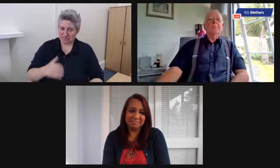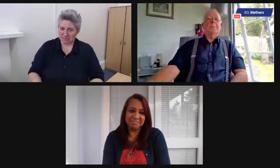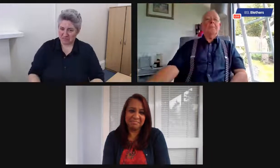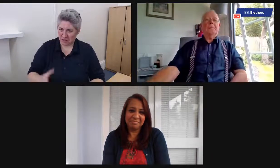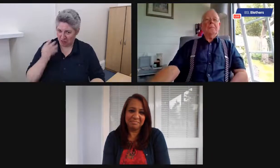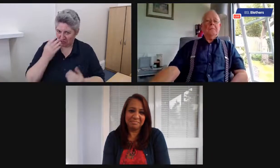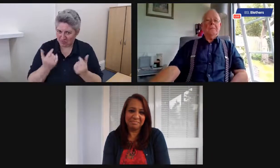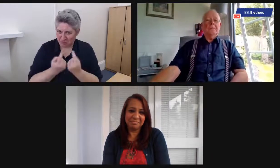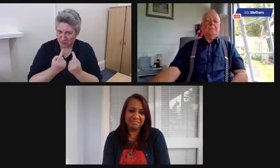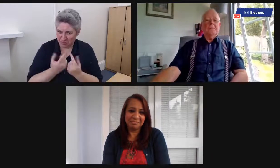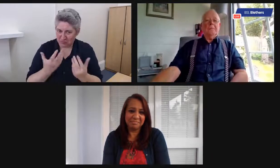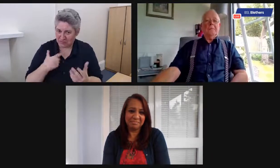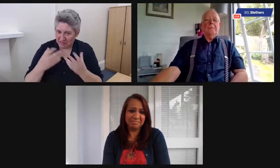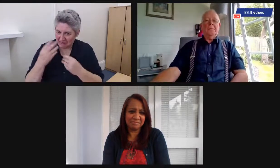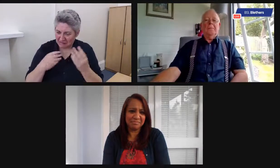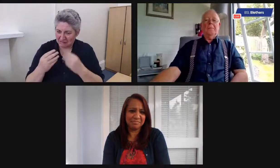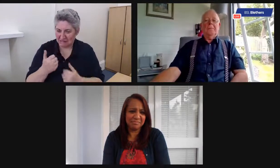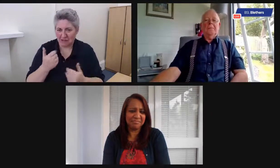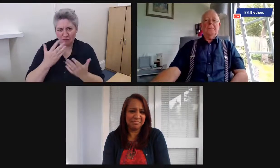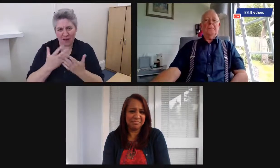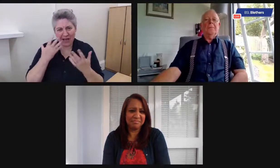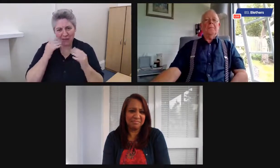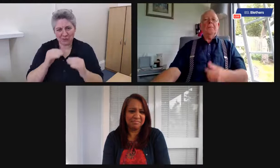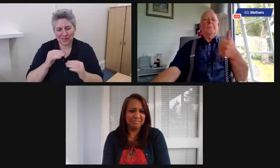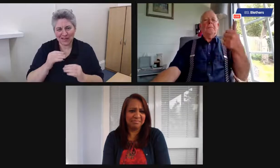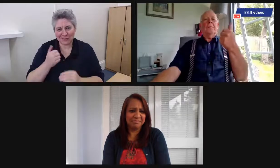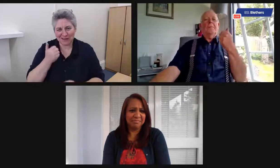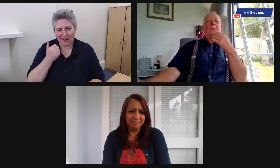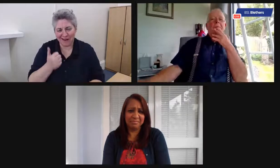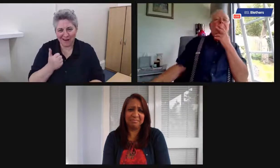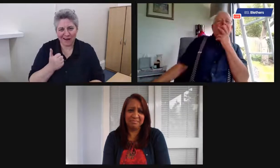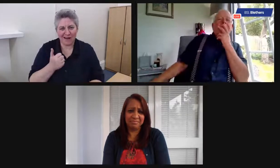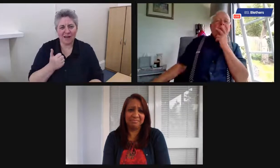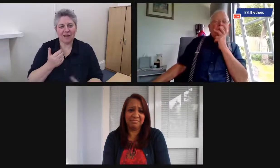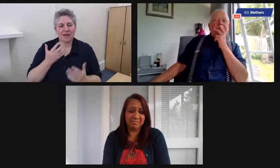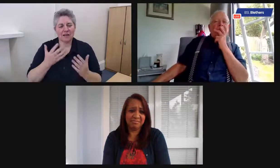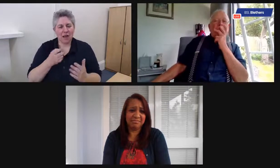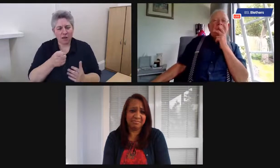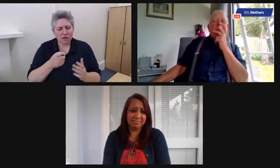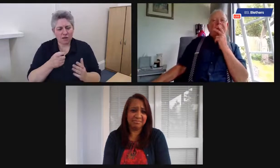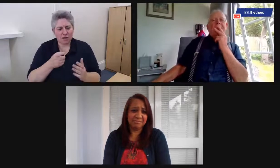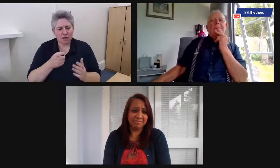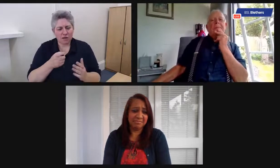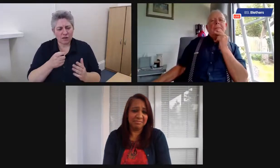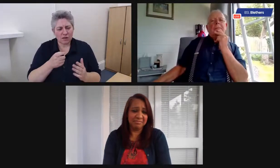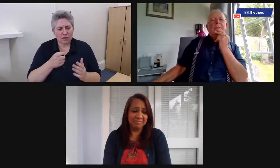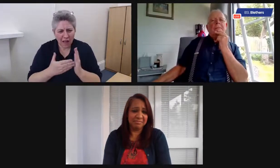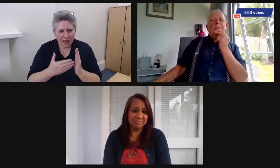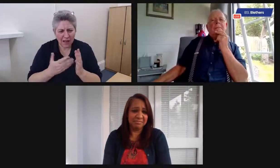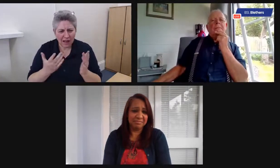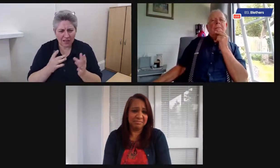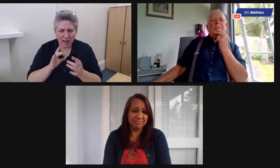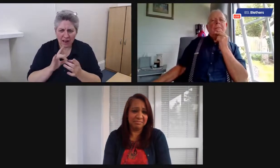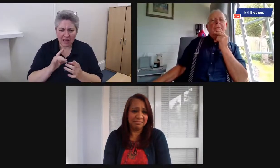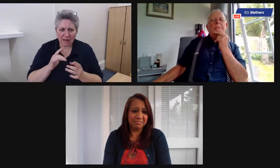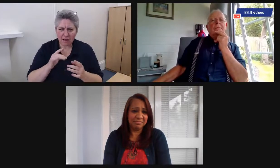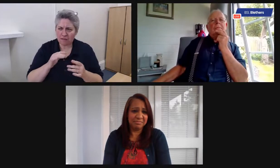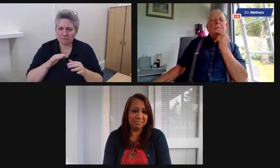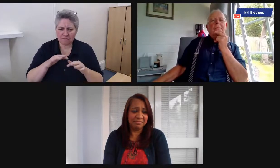under the water. Oh, that's amazing. I've learned so much today. I can't believe it. Oh, you're welcome. Is